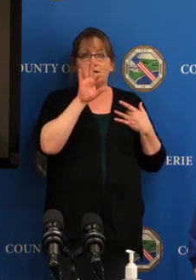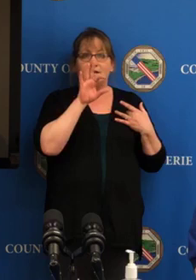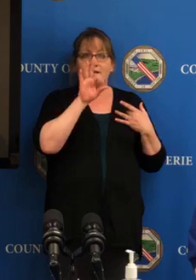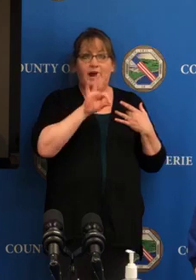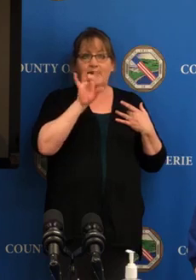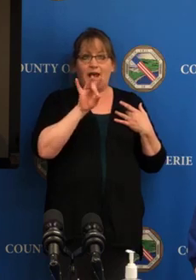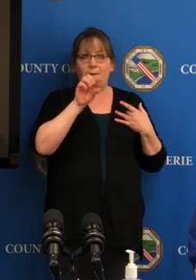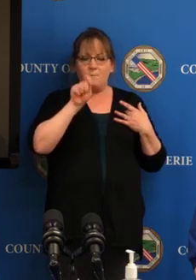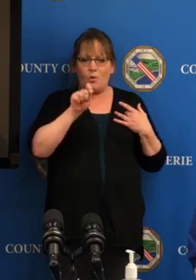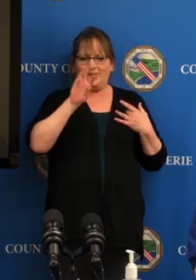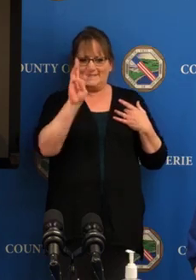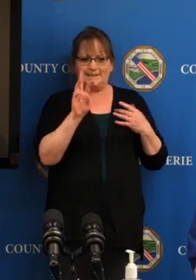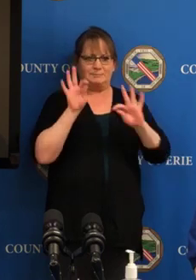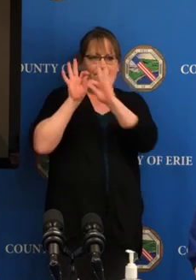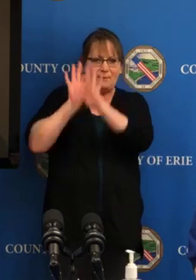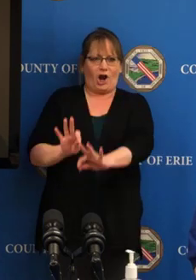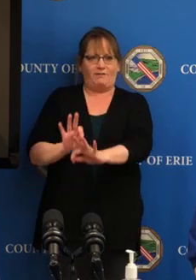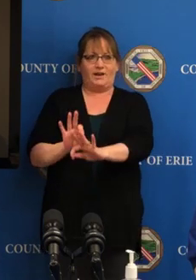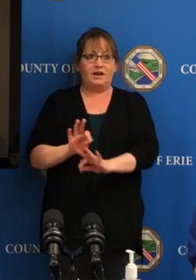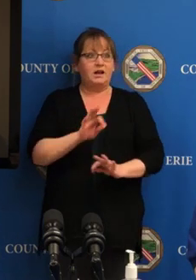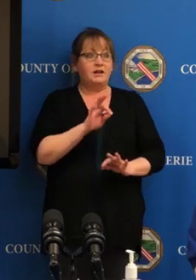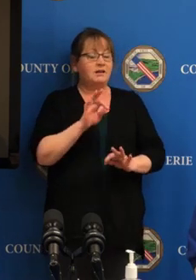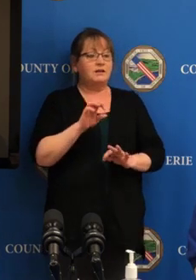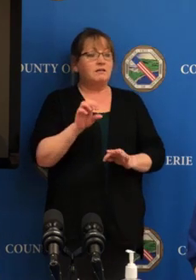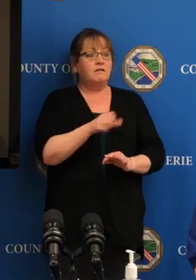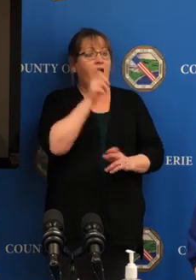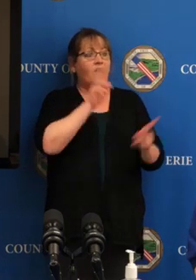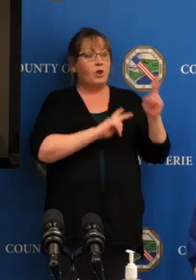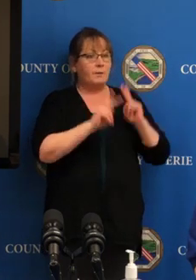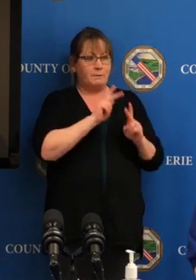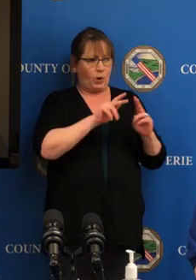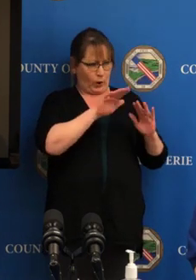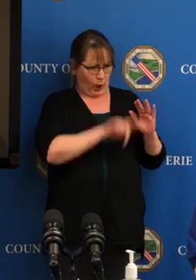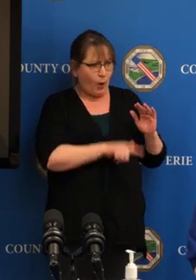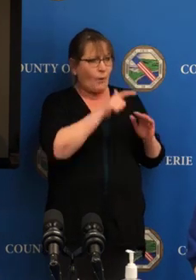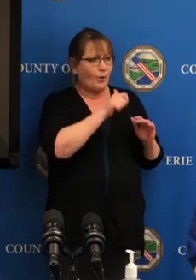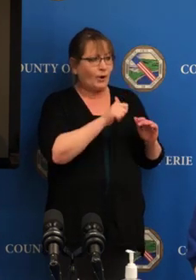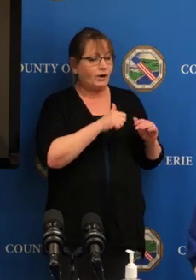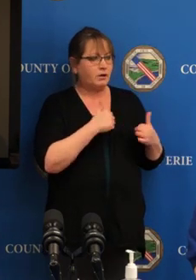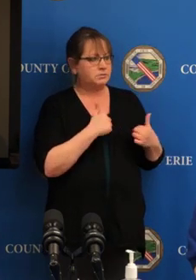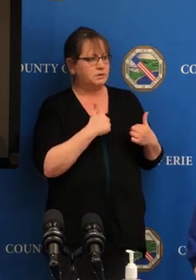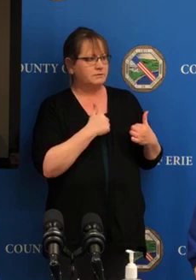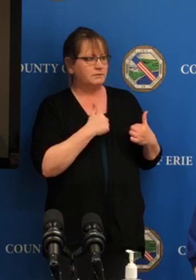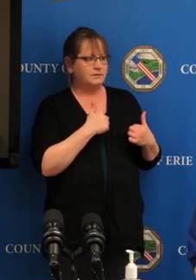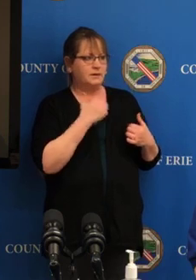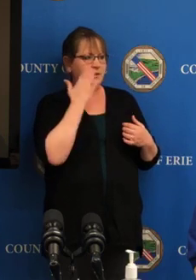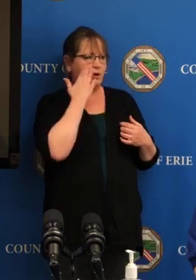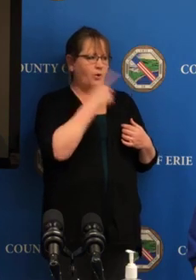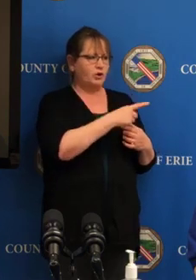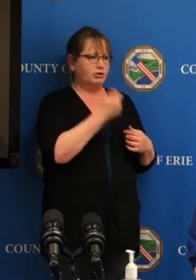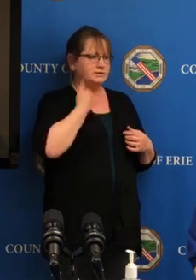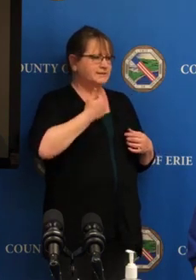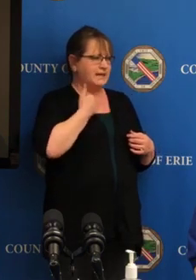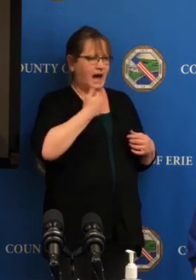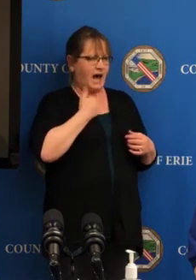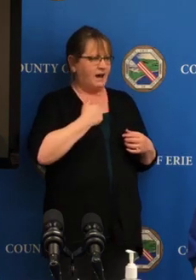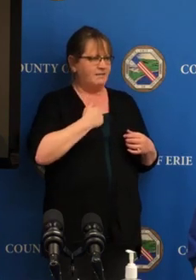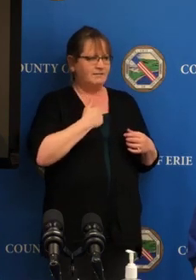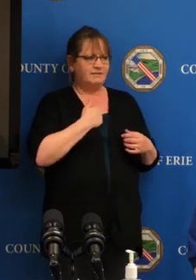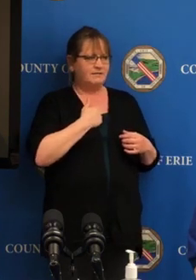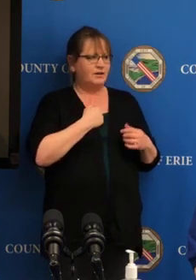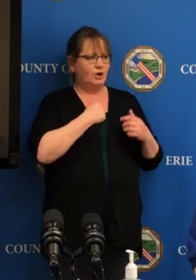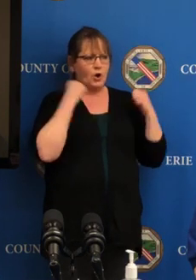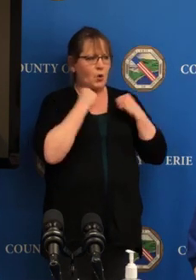98.6, right on the number. And some of our other people in our office were actually lower than that. So I always knew they were tough and cold-blooded. Now I got the proof of